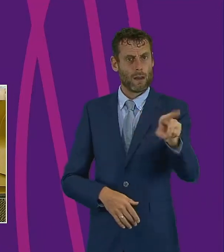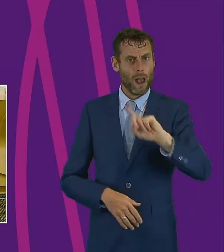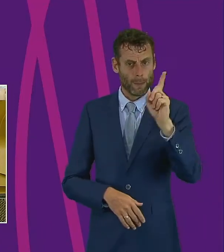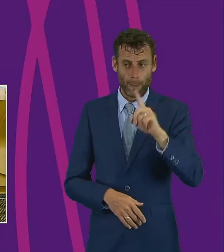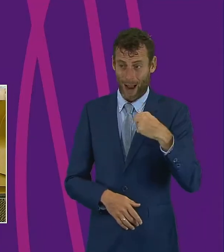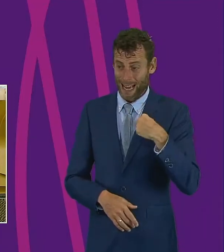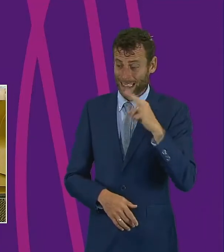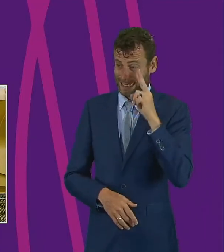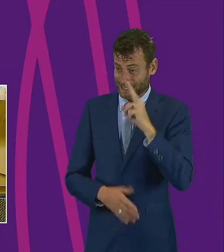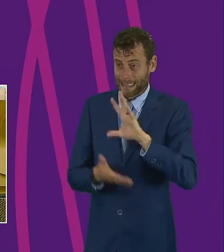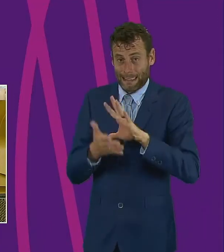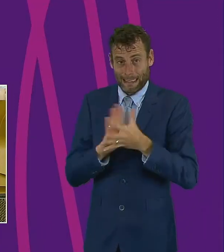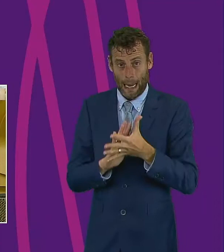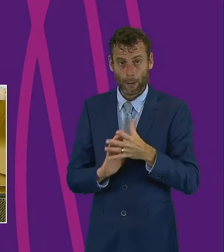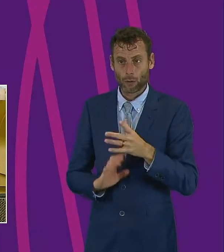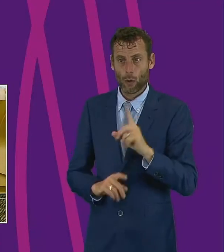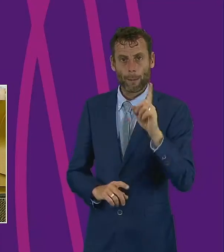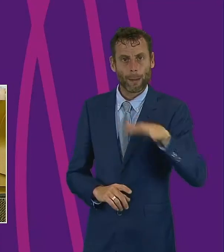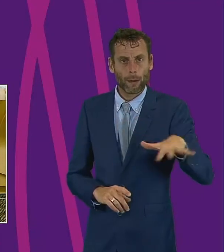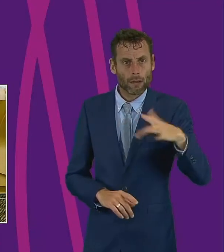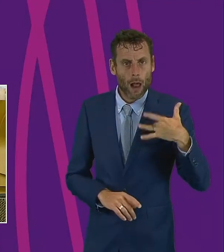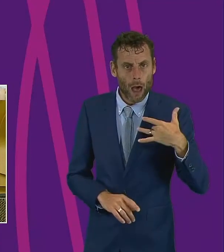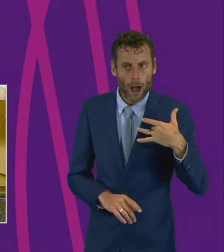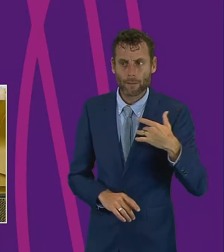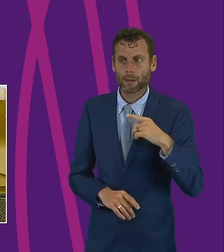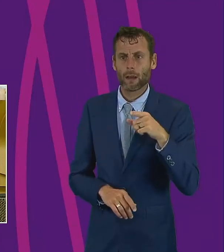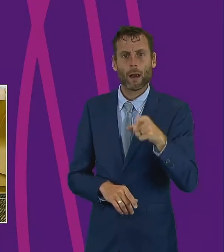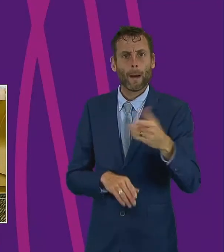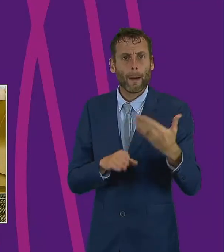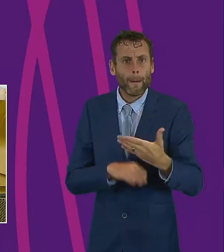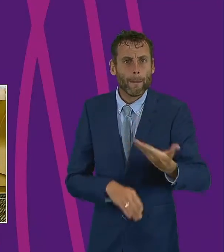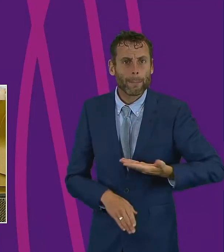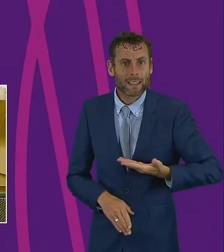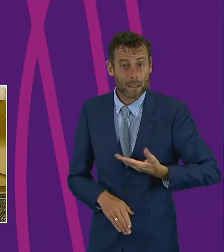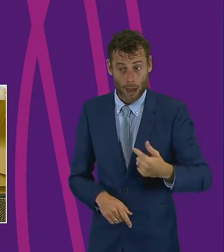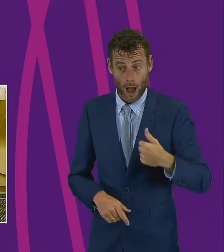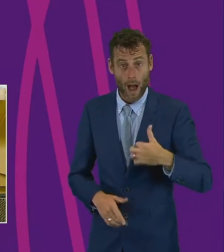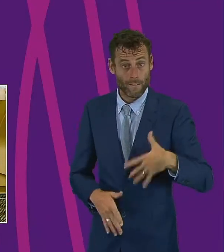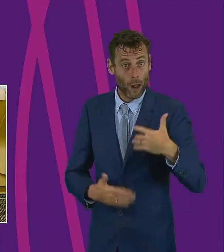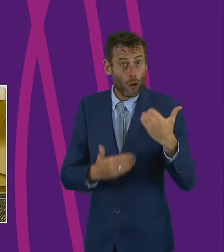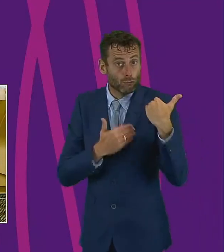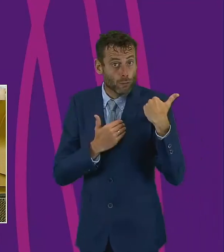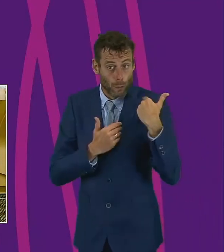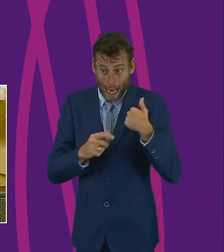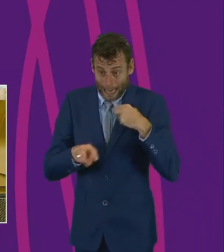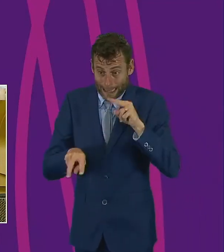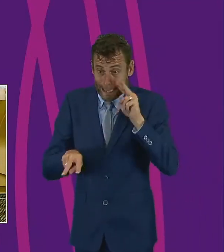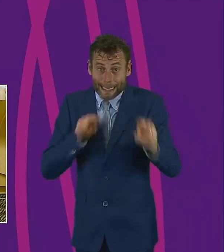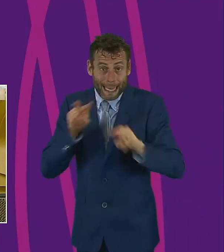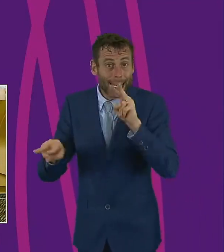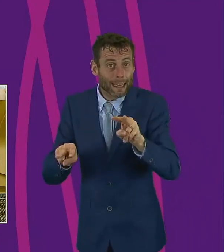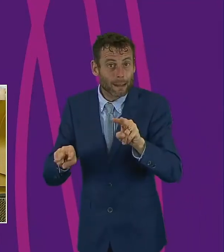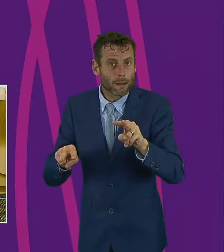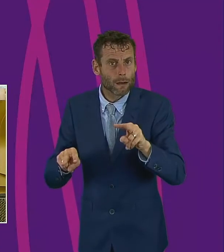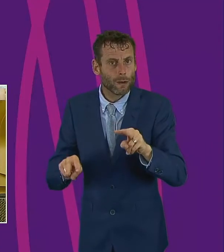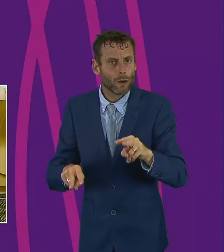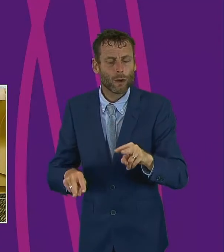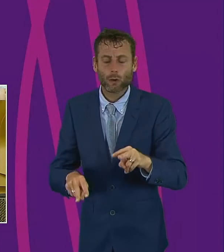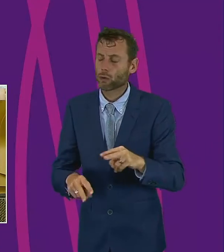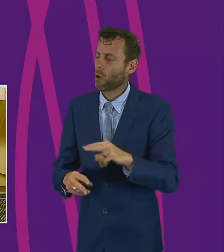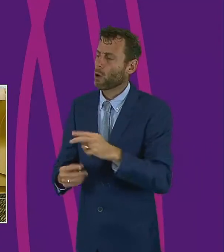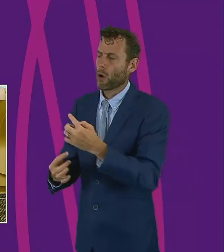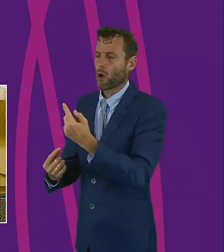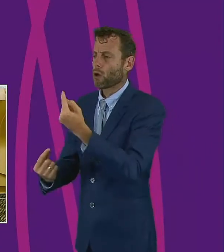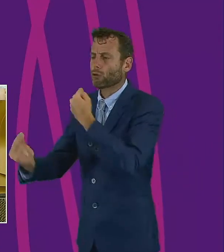I feel the weight of that responsibility very, very heavily. So the scrutiny and the criticism is